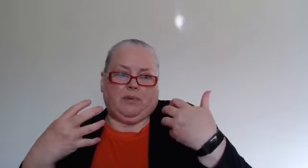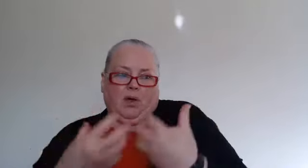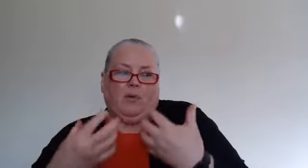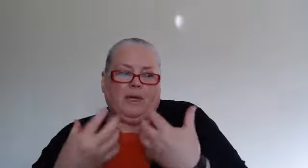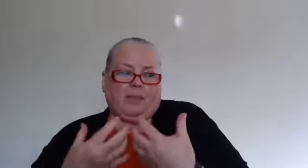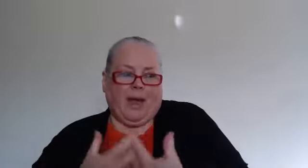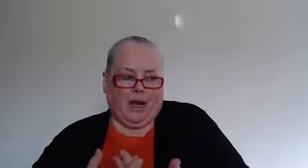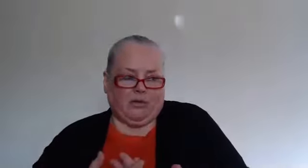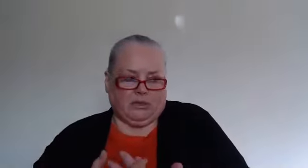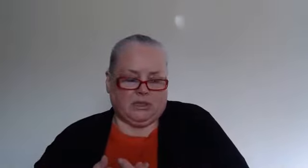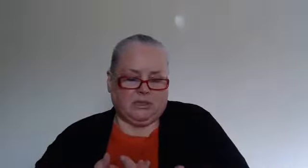becoming a parent